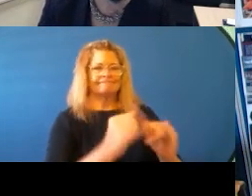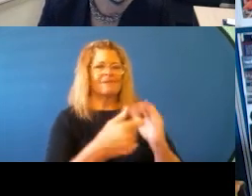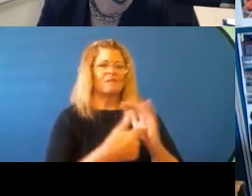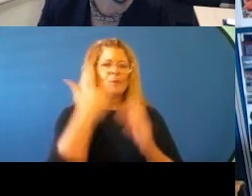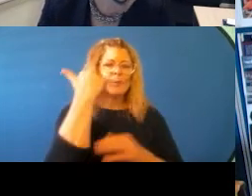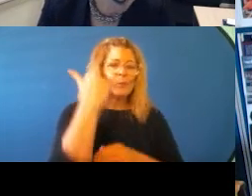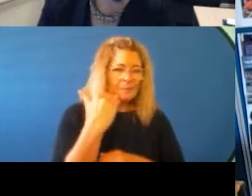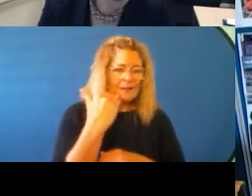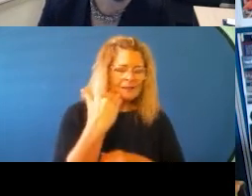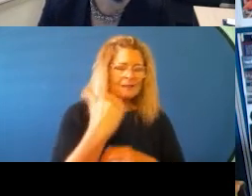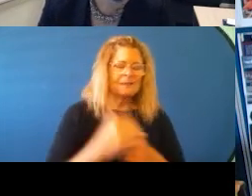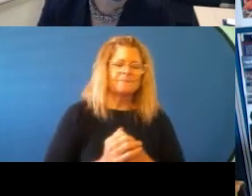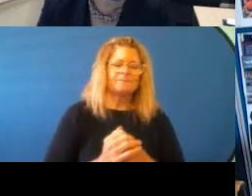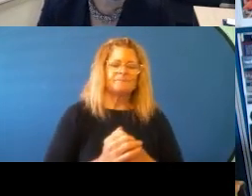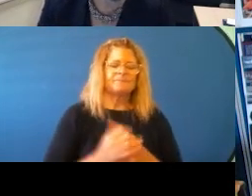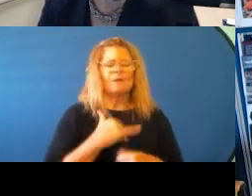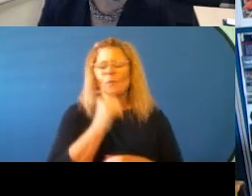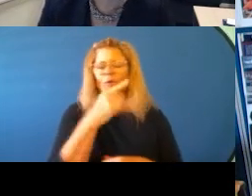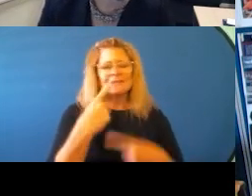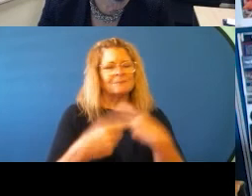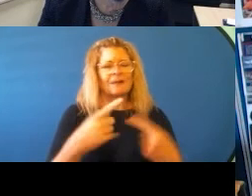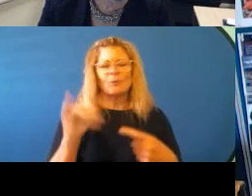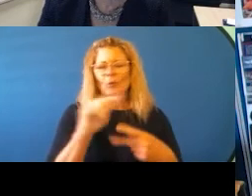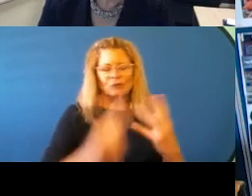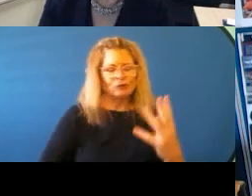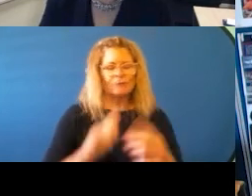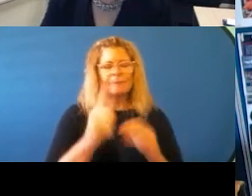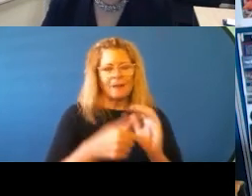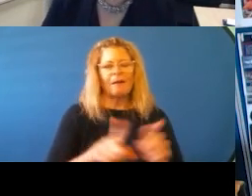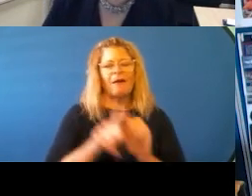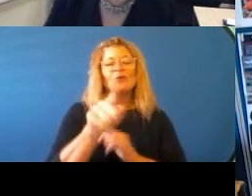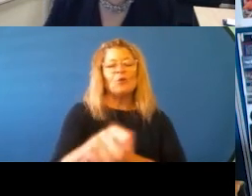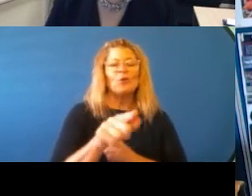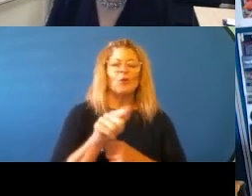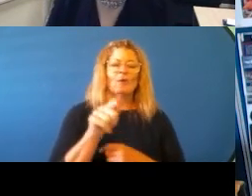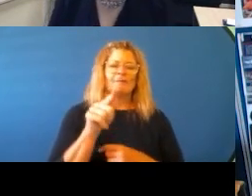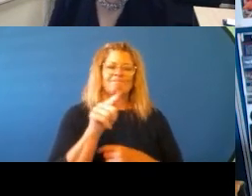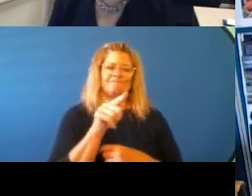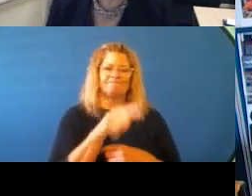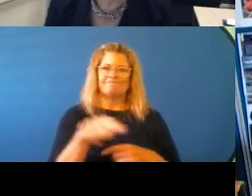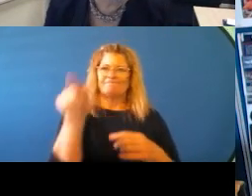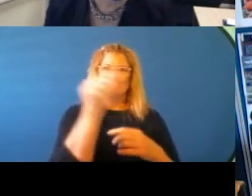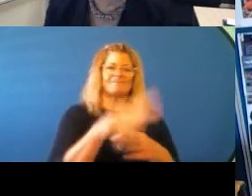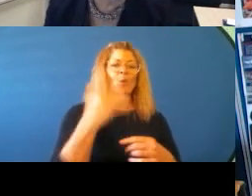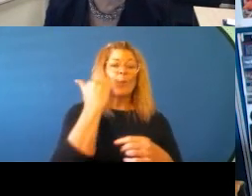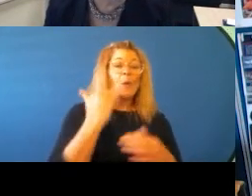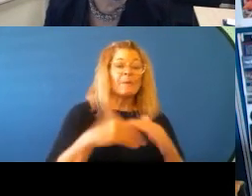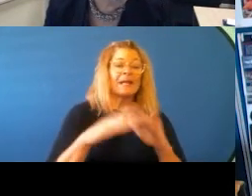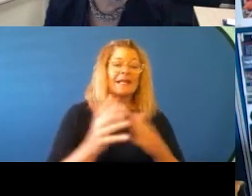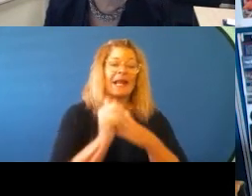on the other side is, just like you, they exemplify many women leadership. You're going to hear from